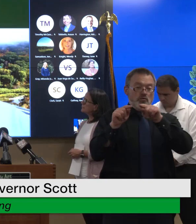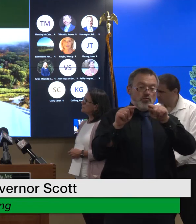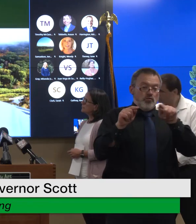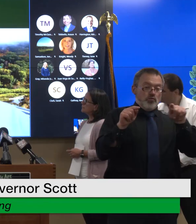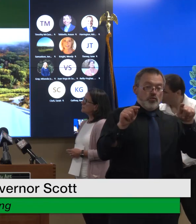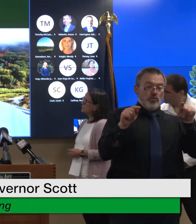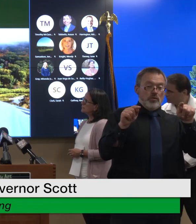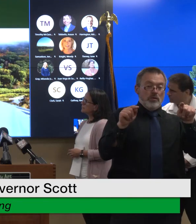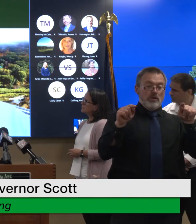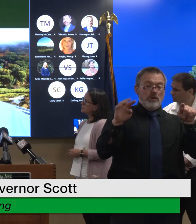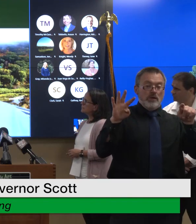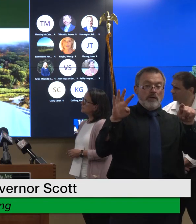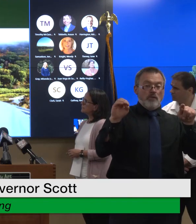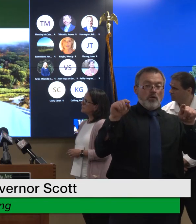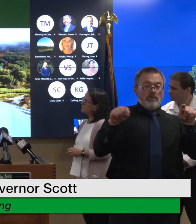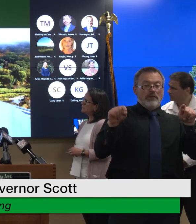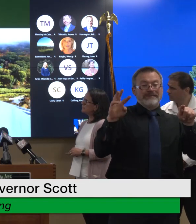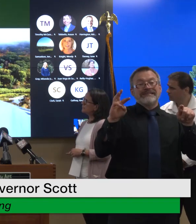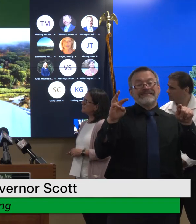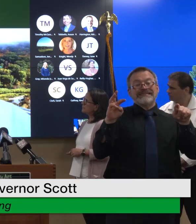to 40.6